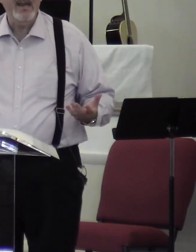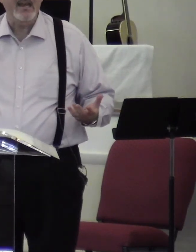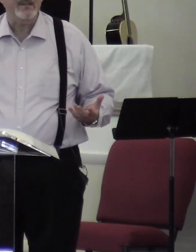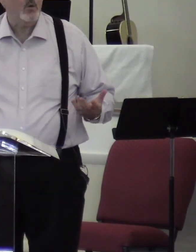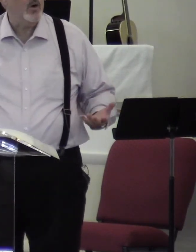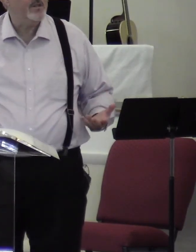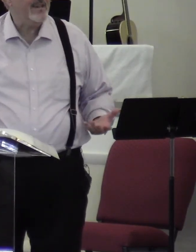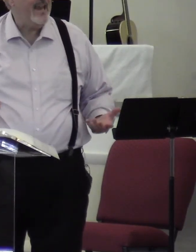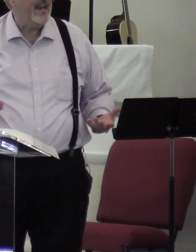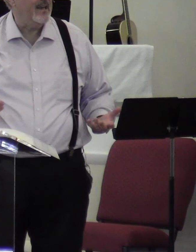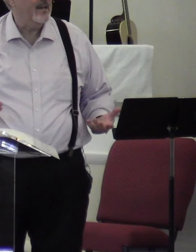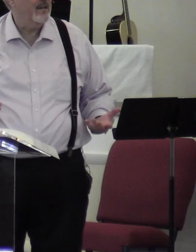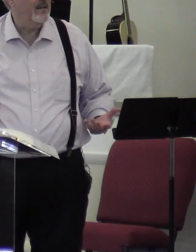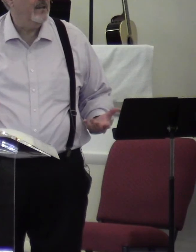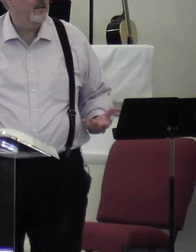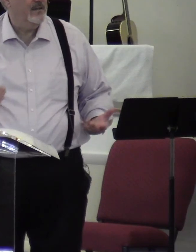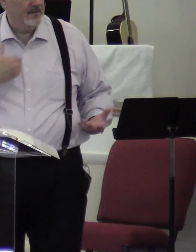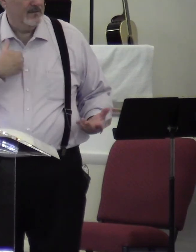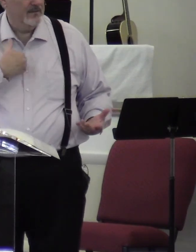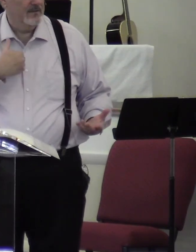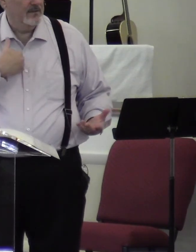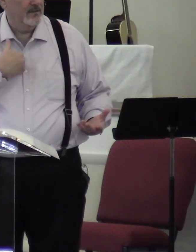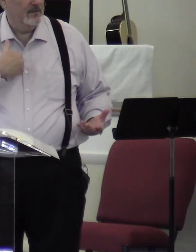where the king is. So where is the king?